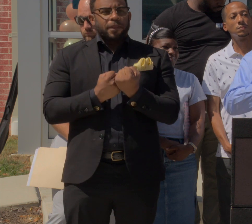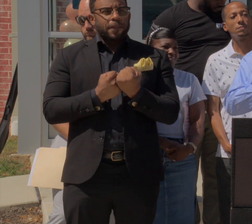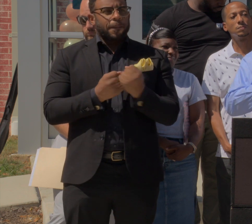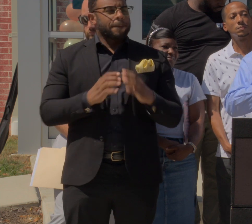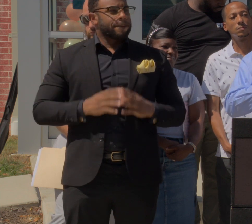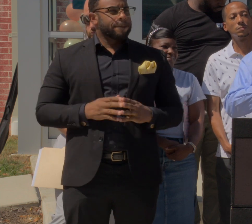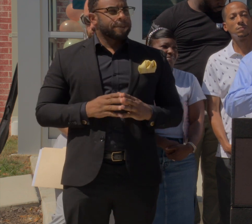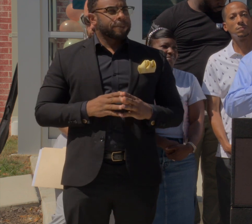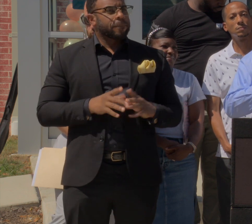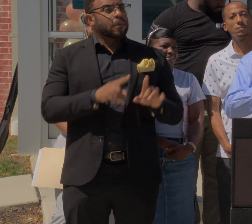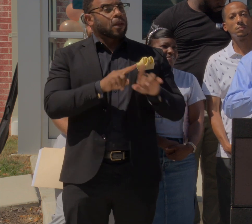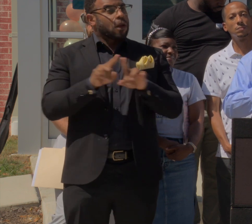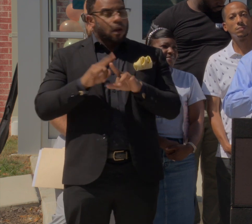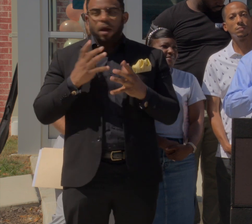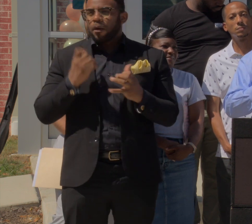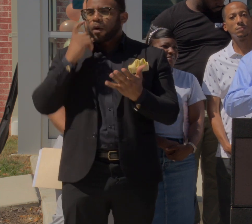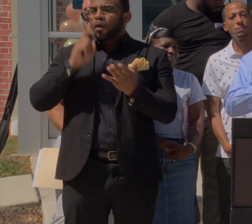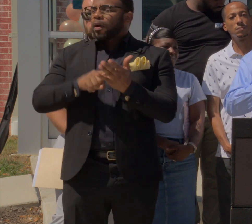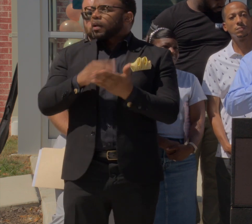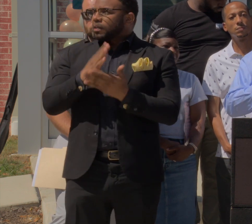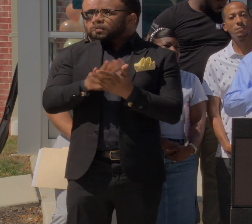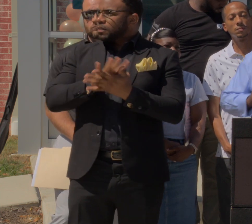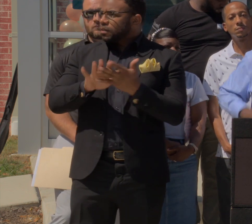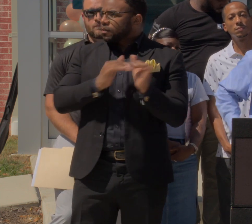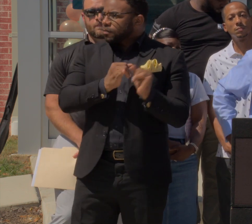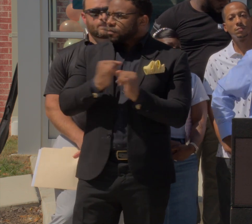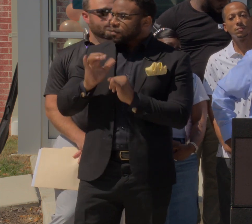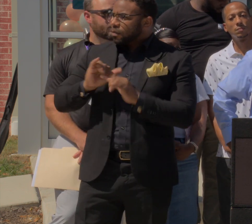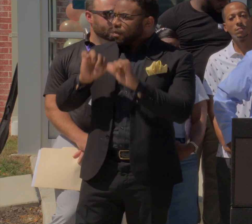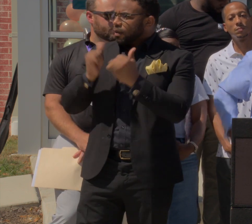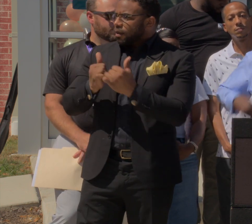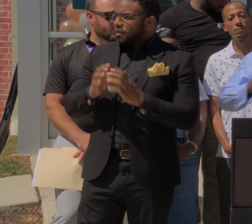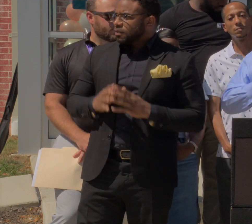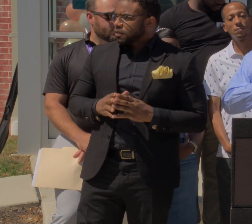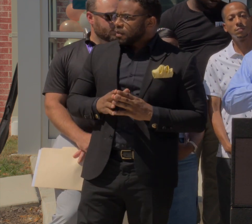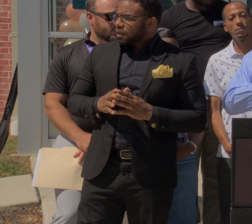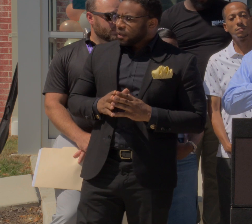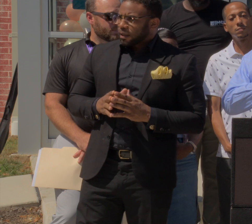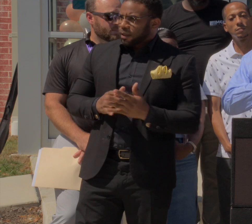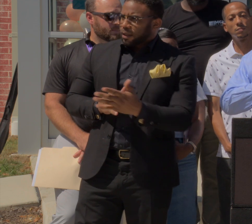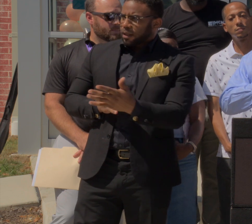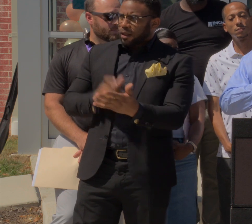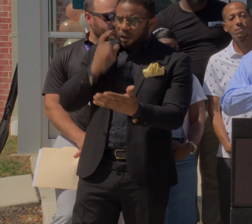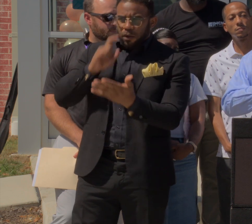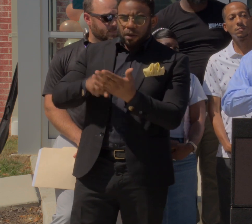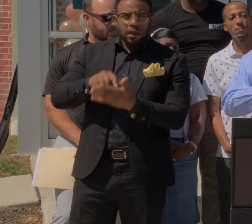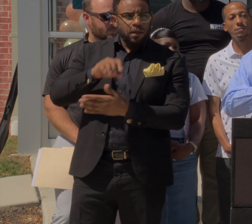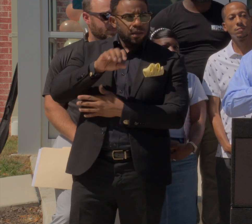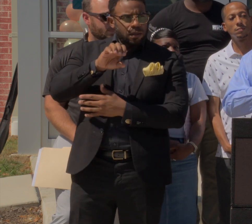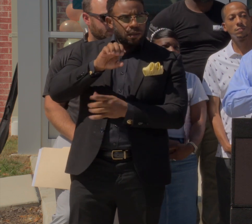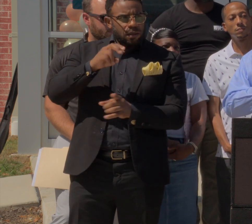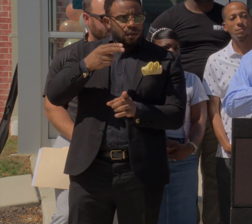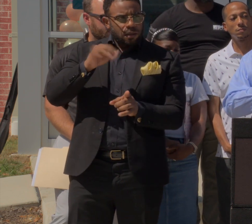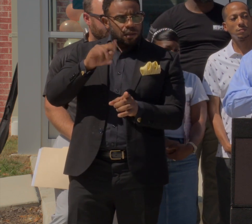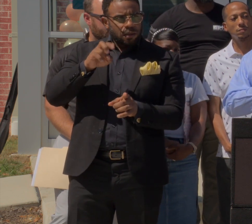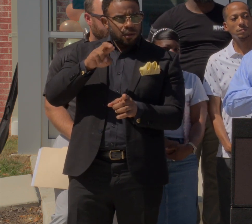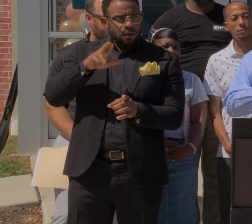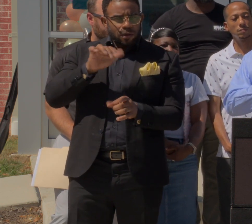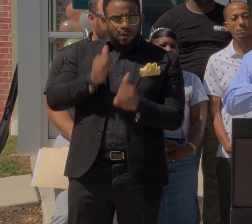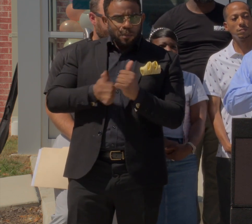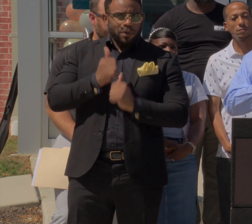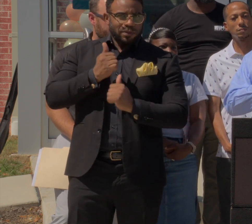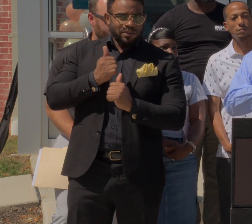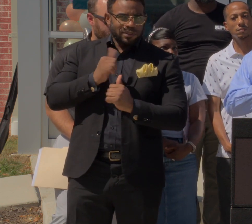I want to recognize some individuals in our agency. recognize Shavoria earlier because she was the one that was